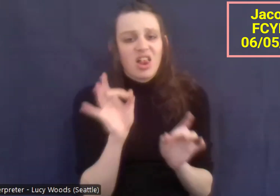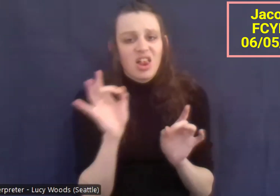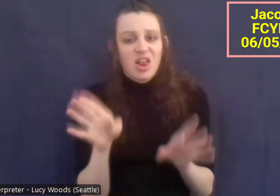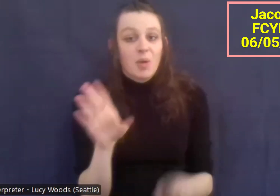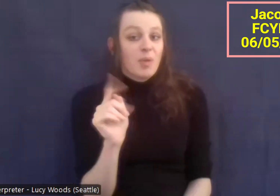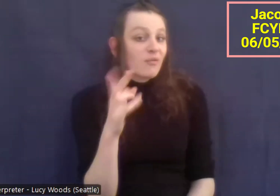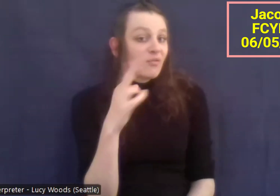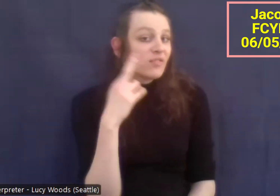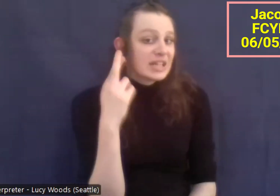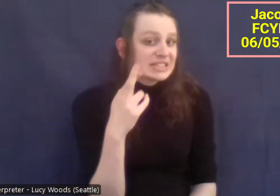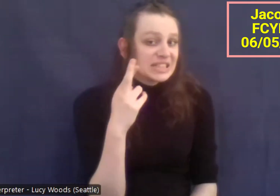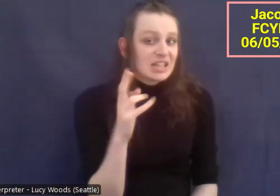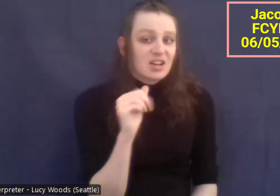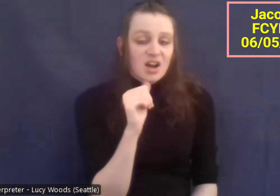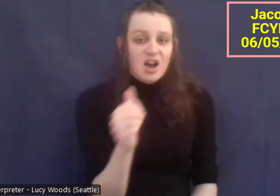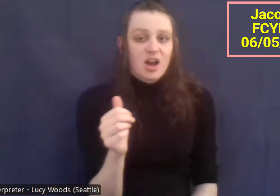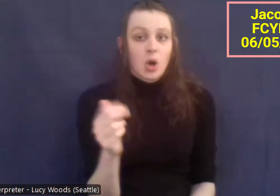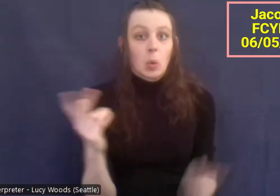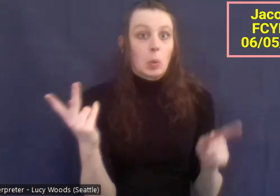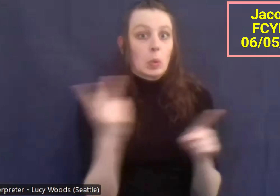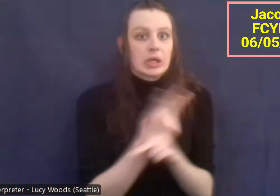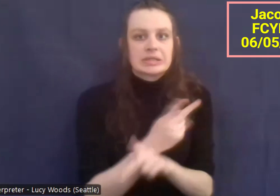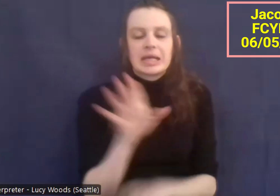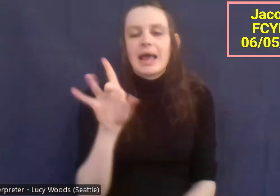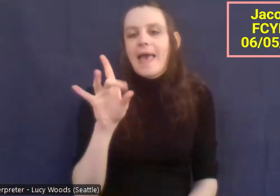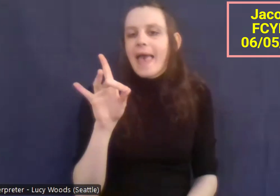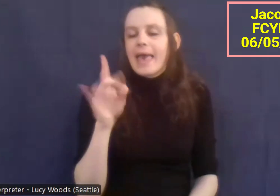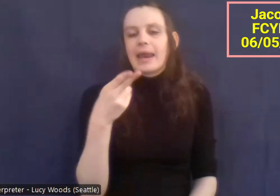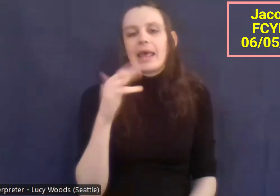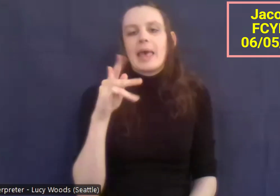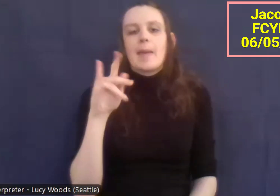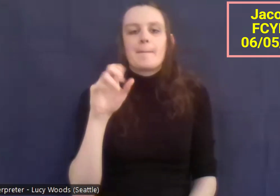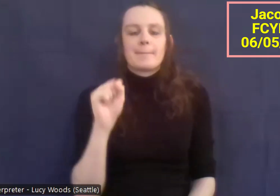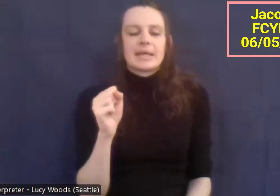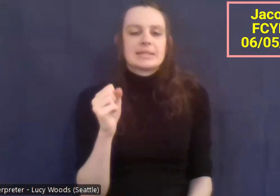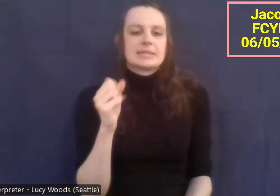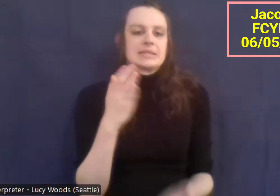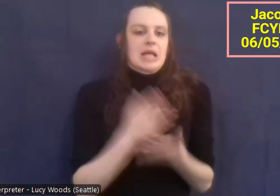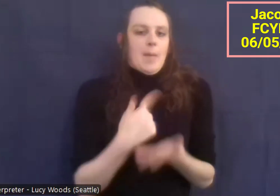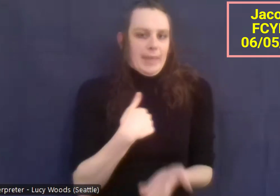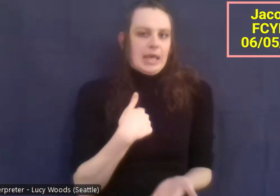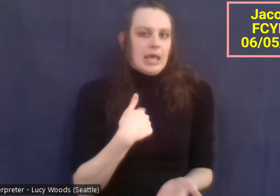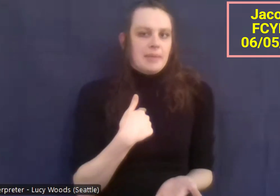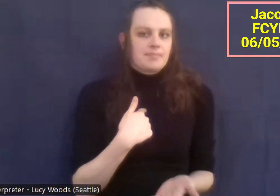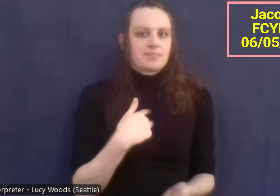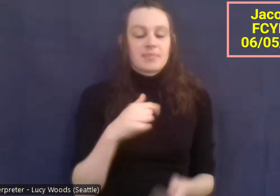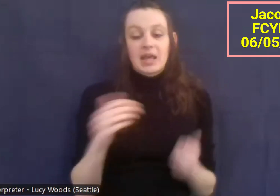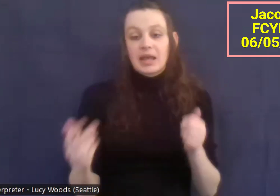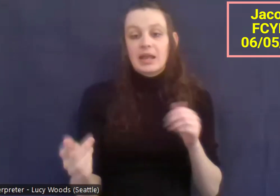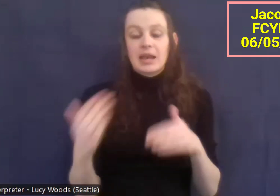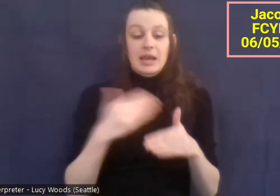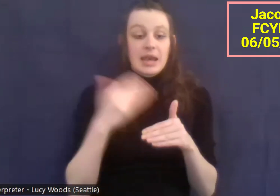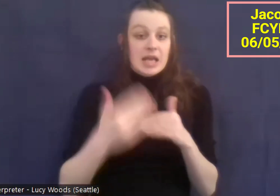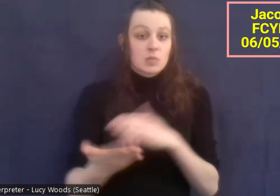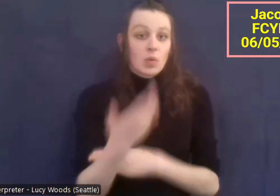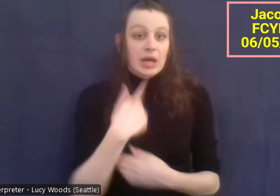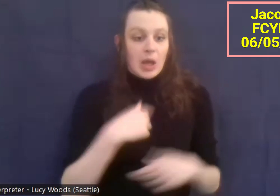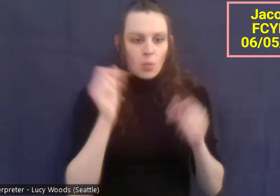was because 8 hippies stopped me from doing it. The next morning, I woke up before any of them